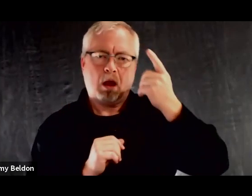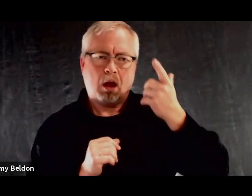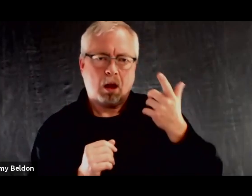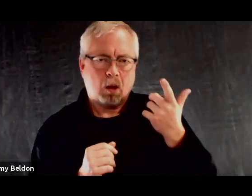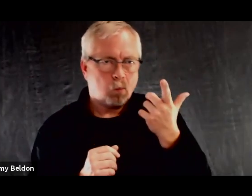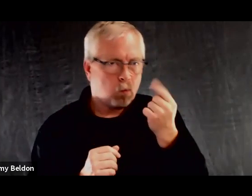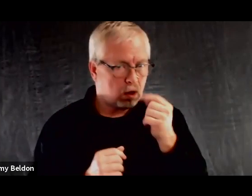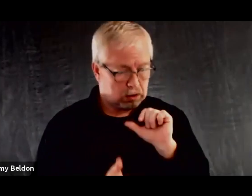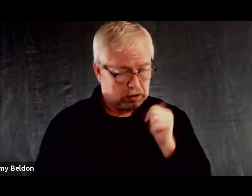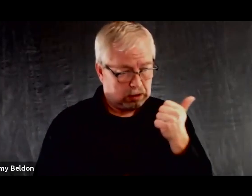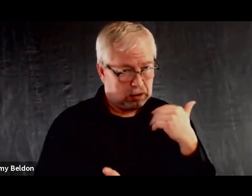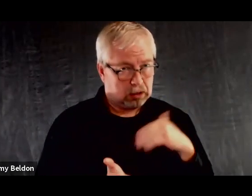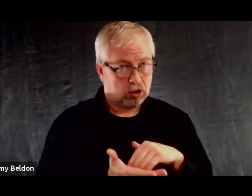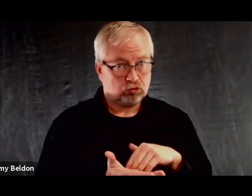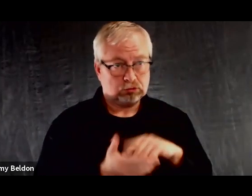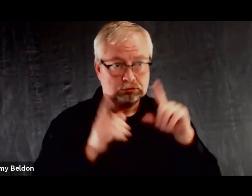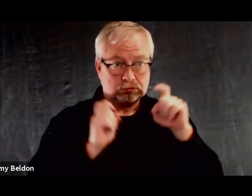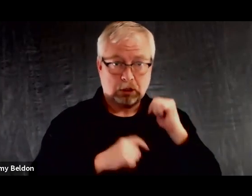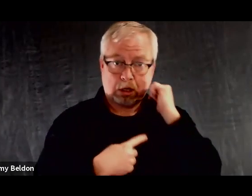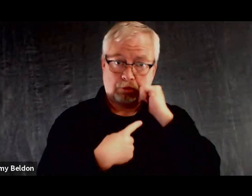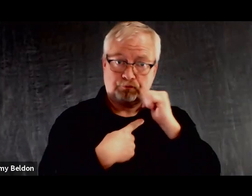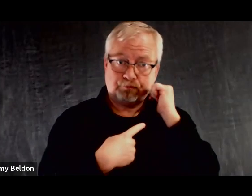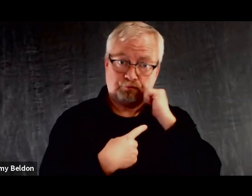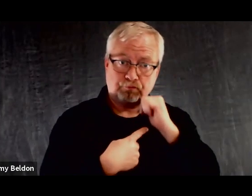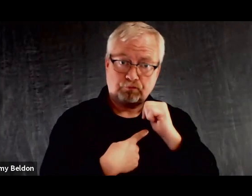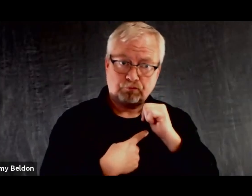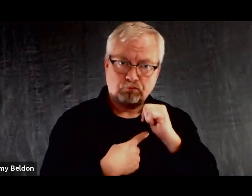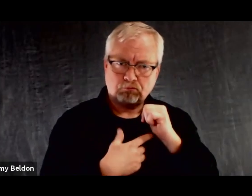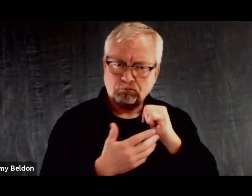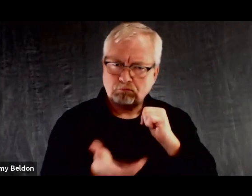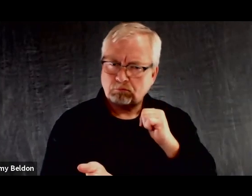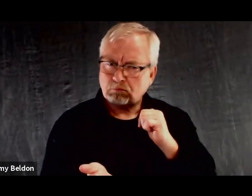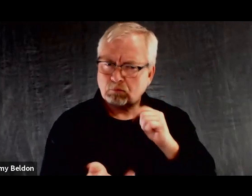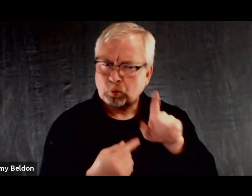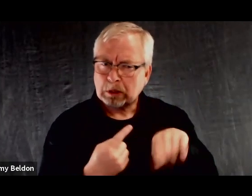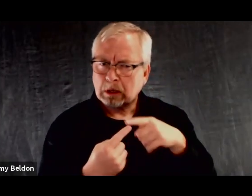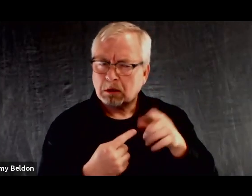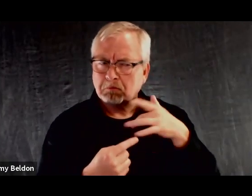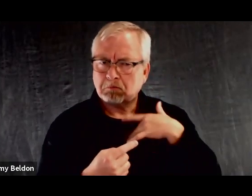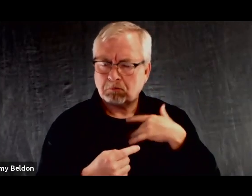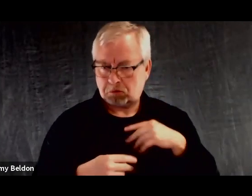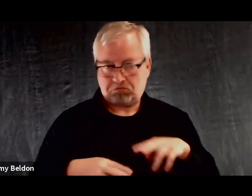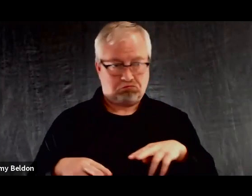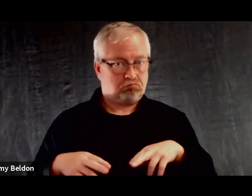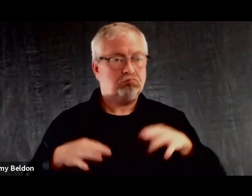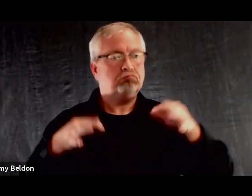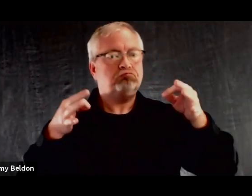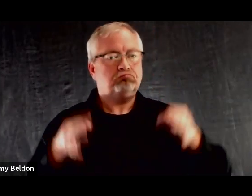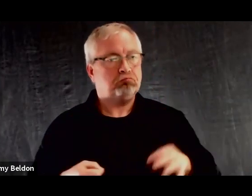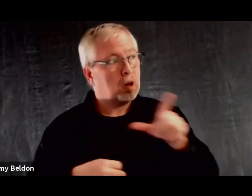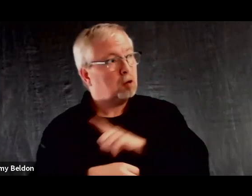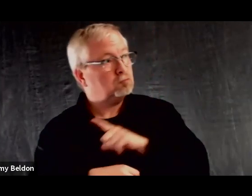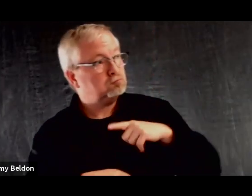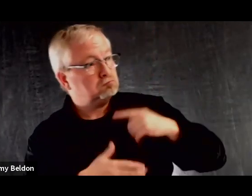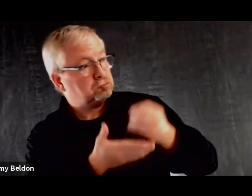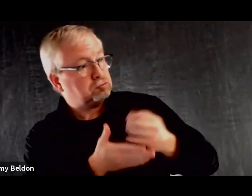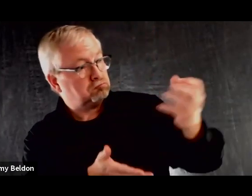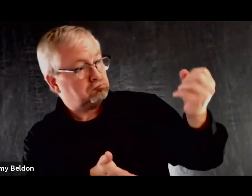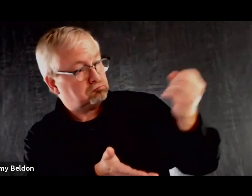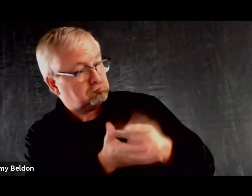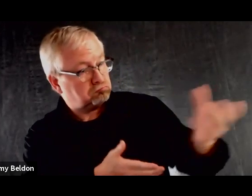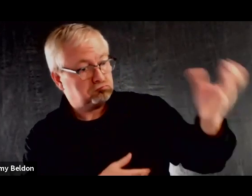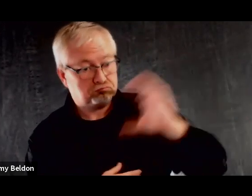day once the U gets its funding? Say the legislature approves that today or